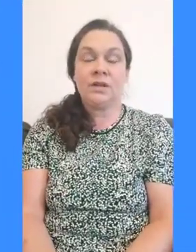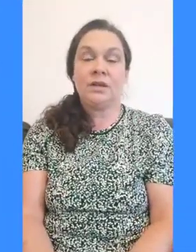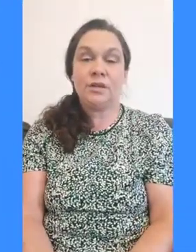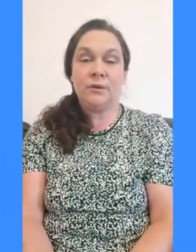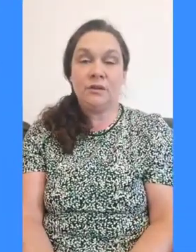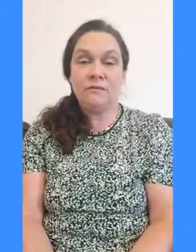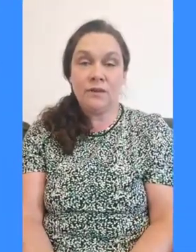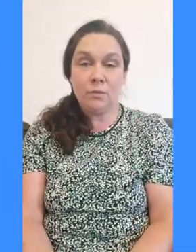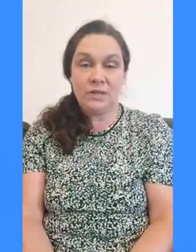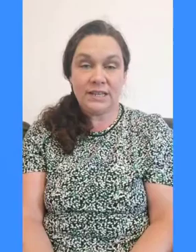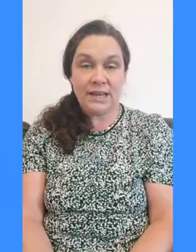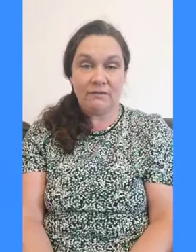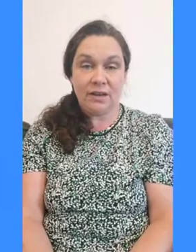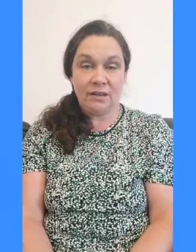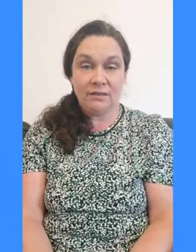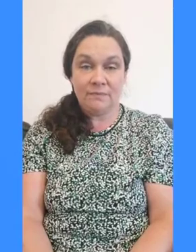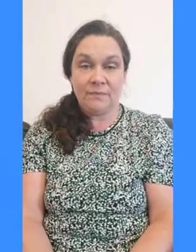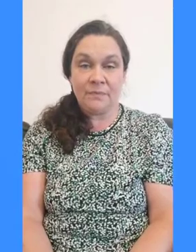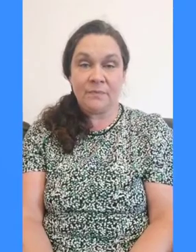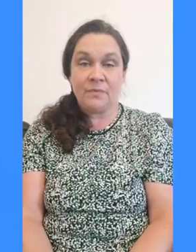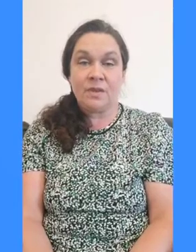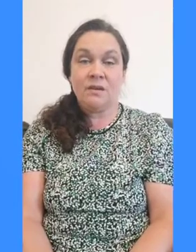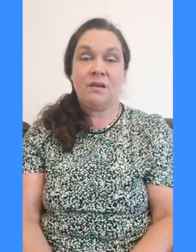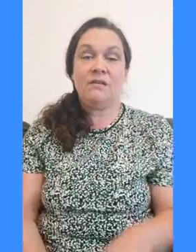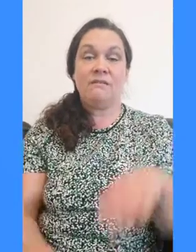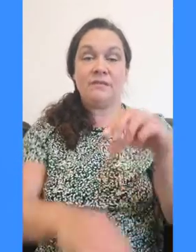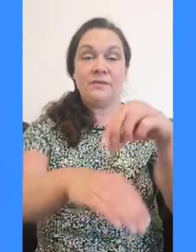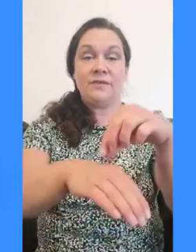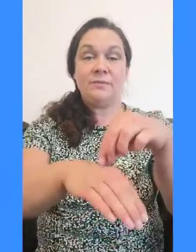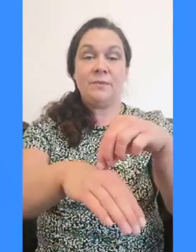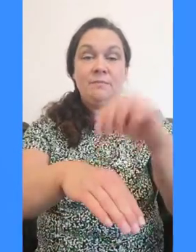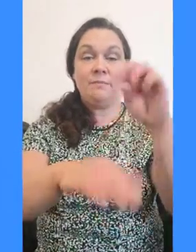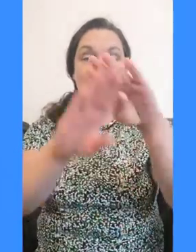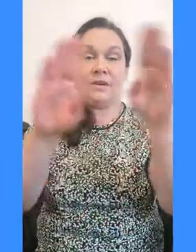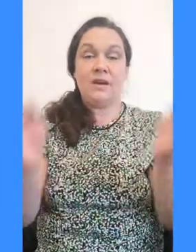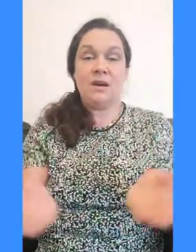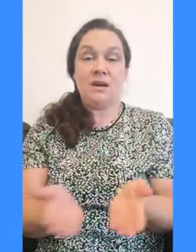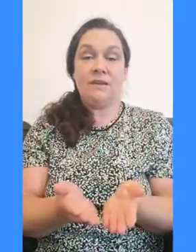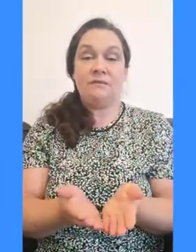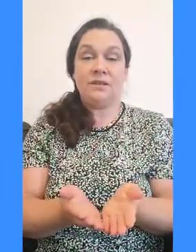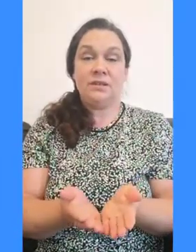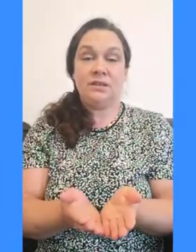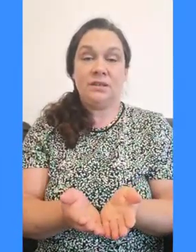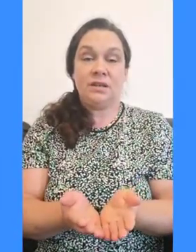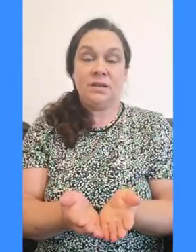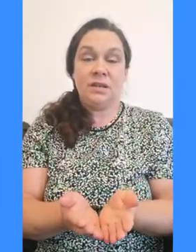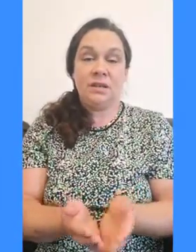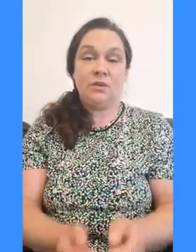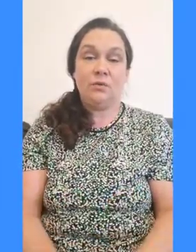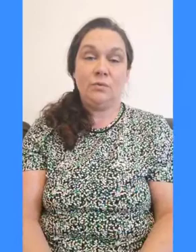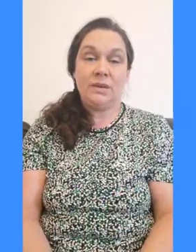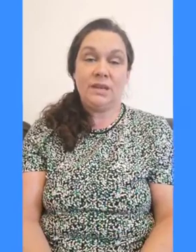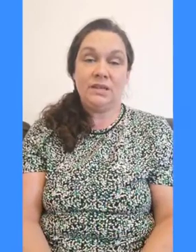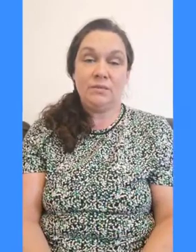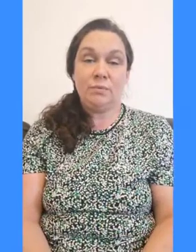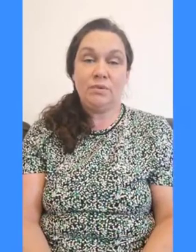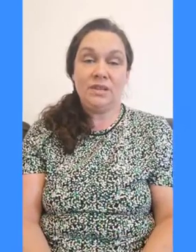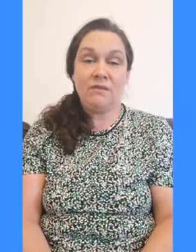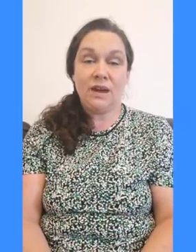So in a lovely wooded area, found some beehives, and all the bees were buzzing